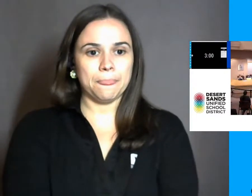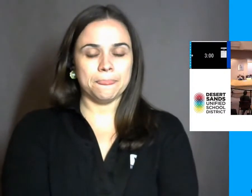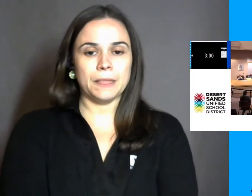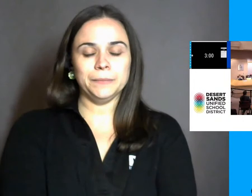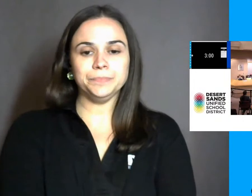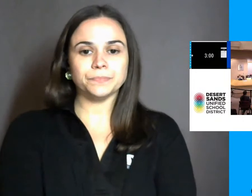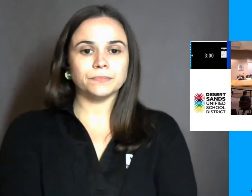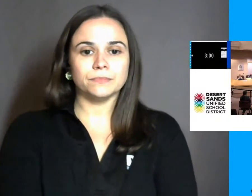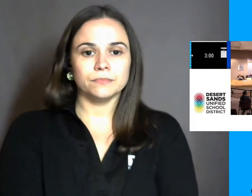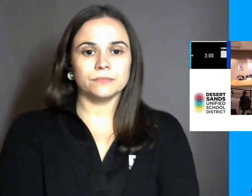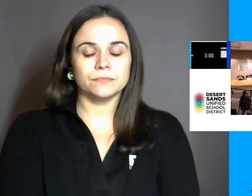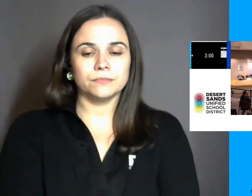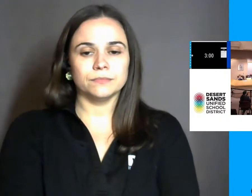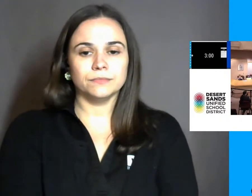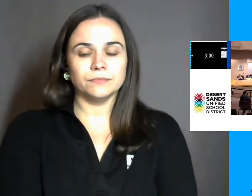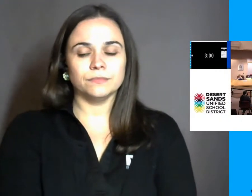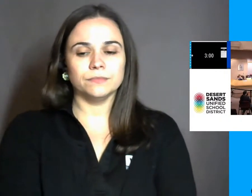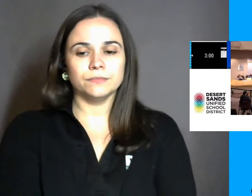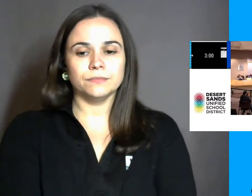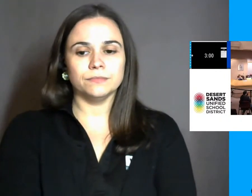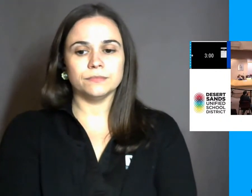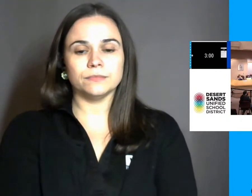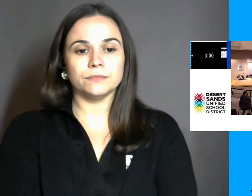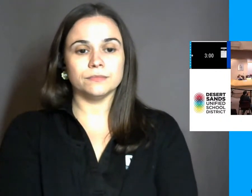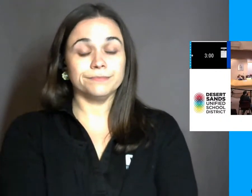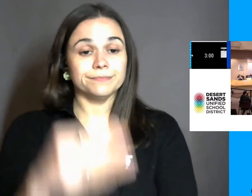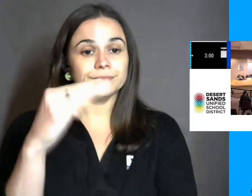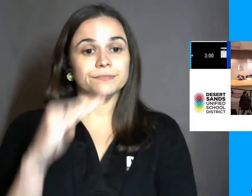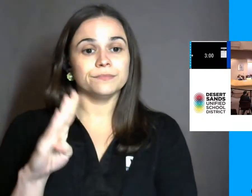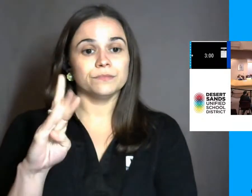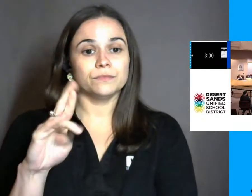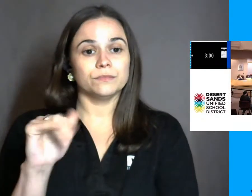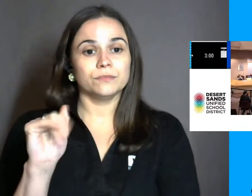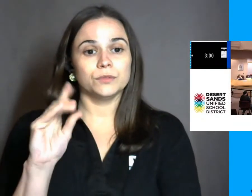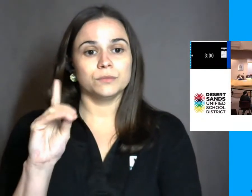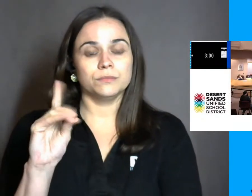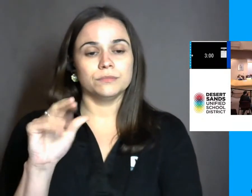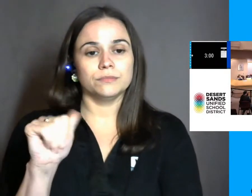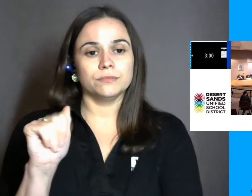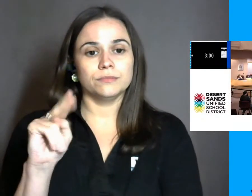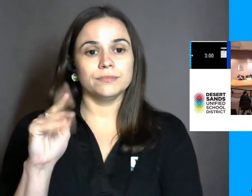Next is Brad Anderson.